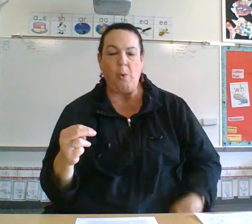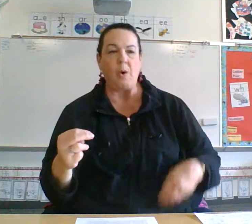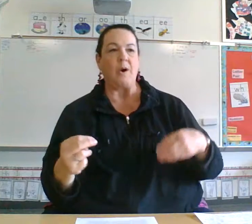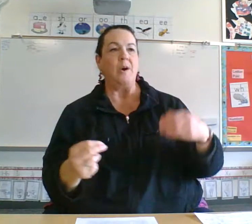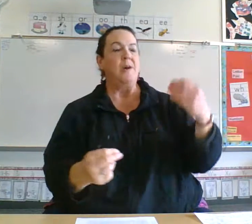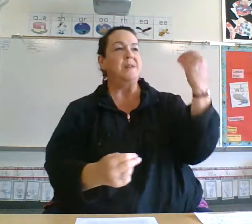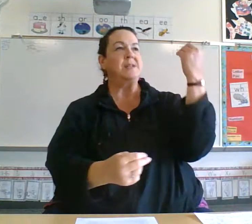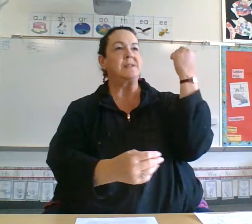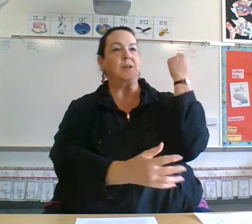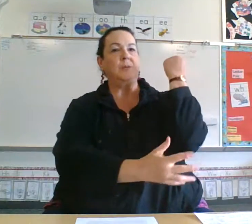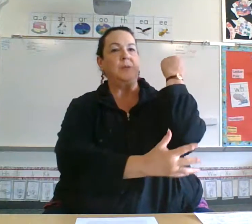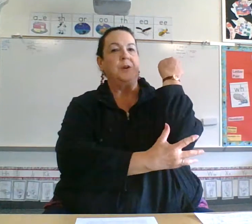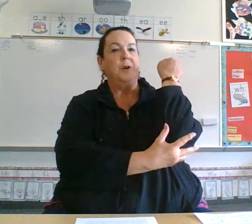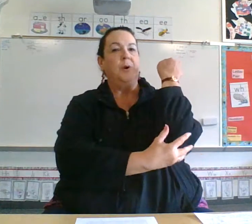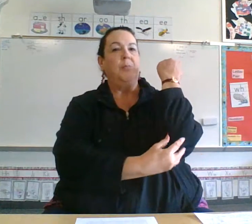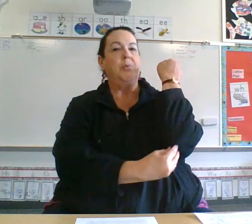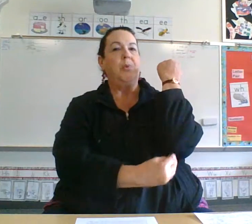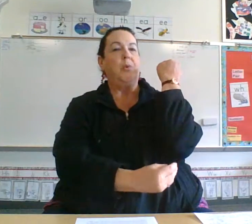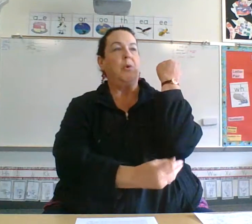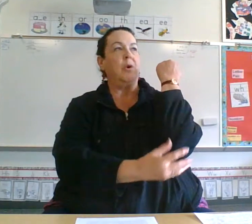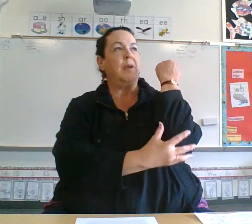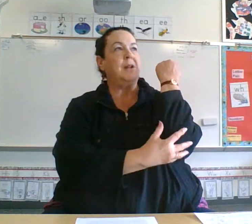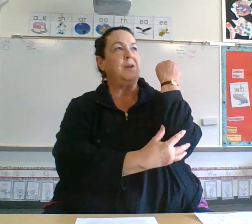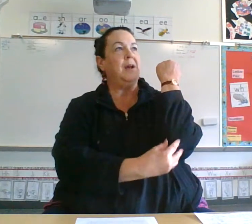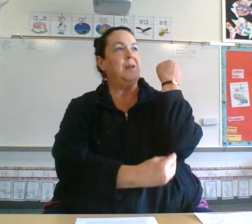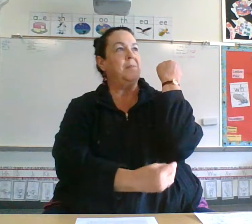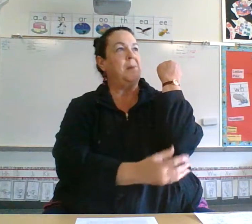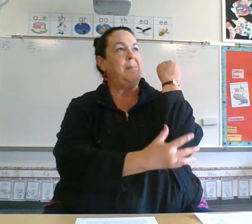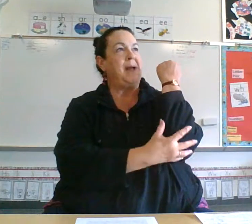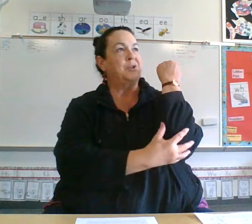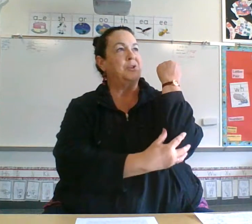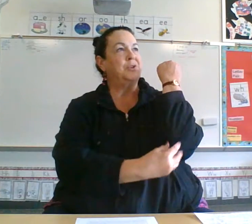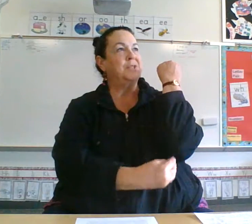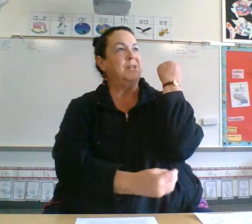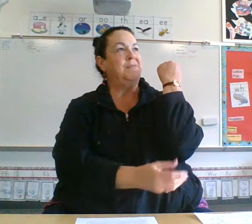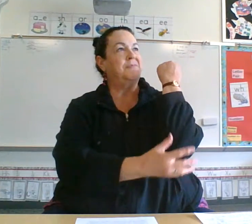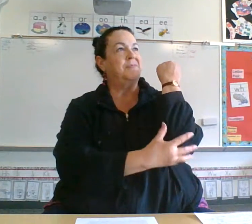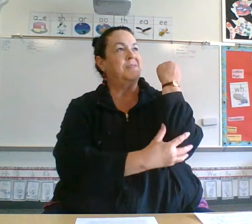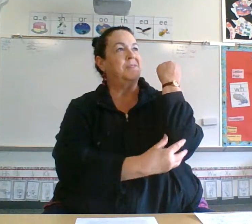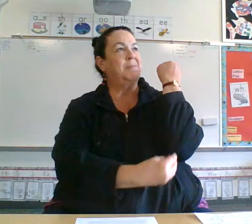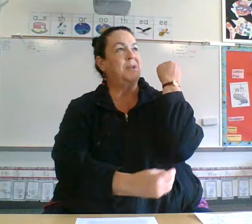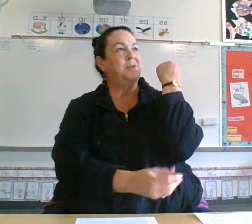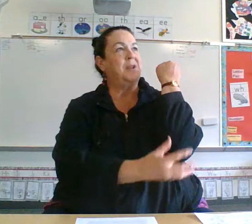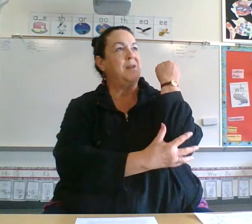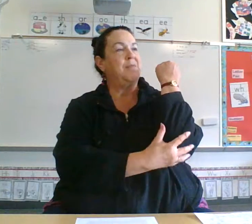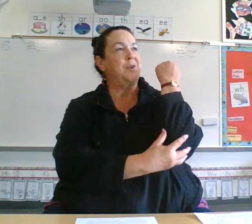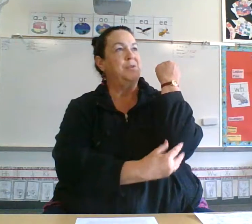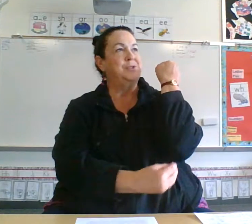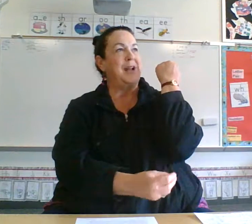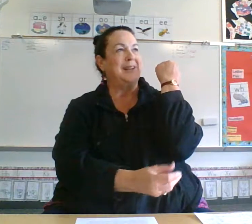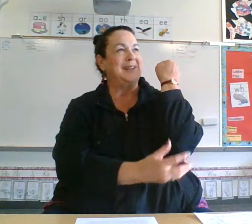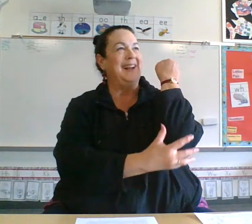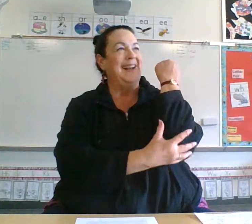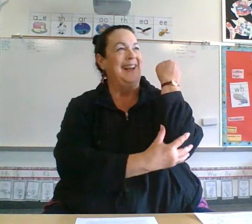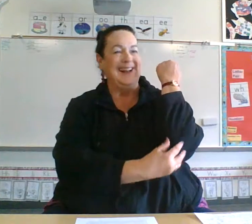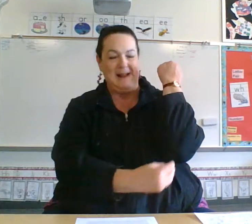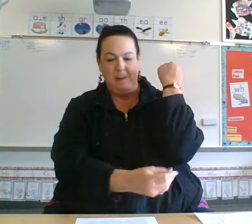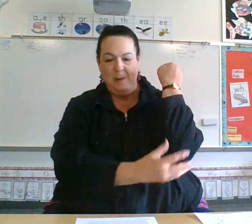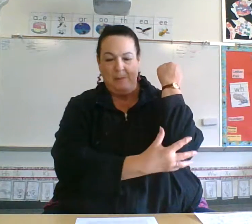Pour, this is a good one. Pour, like you got a patch on your sleeve because you can't afford a new jacket.